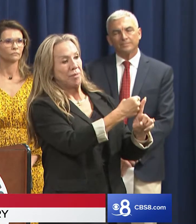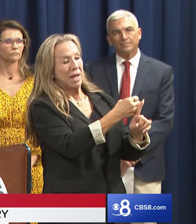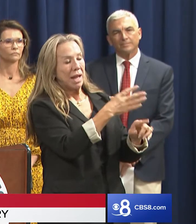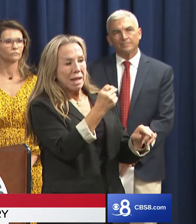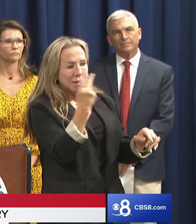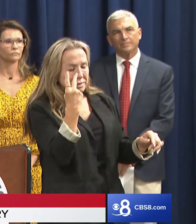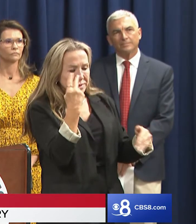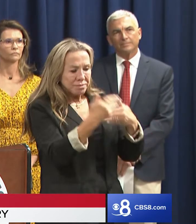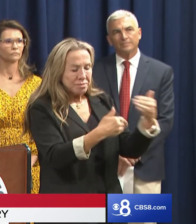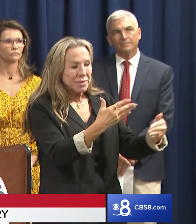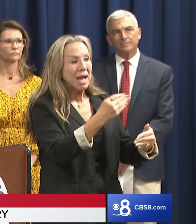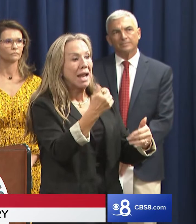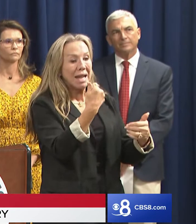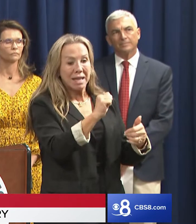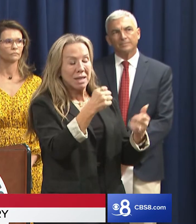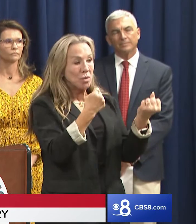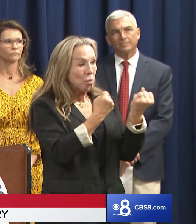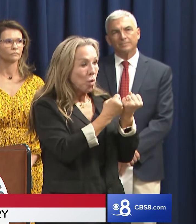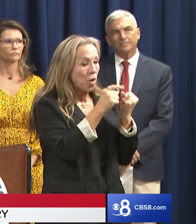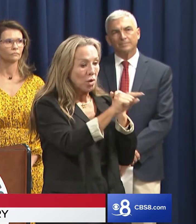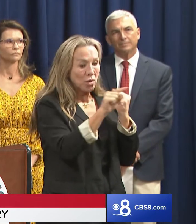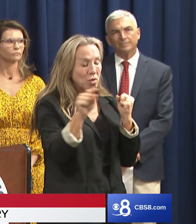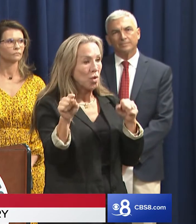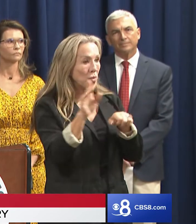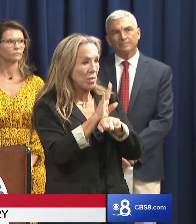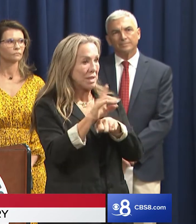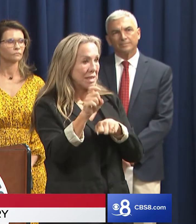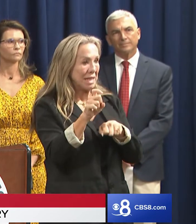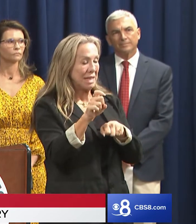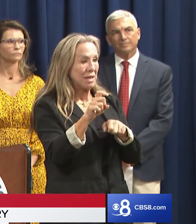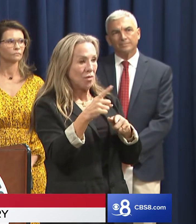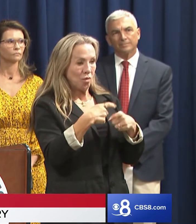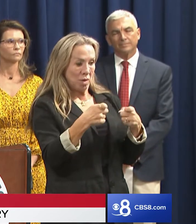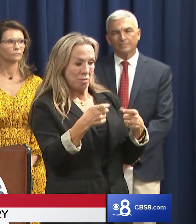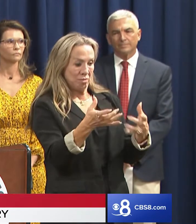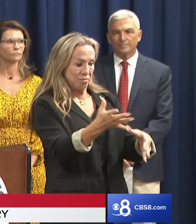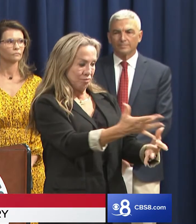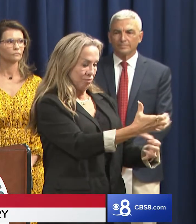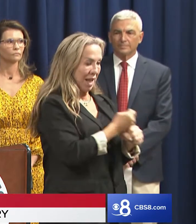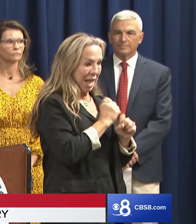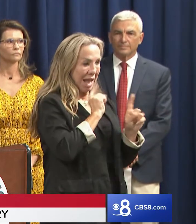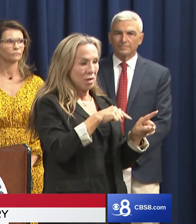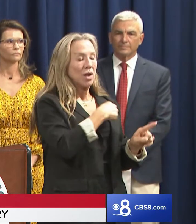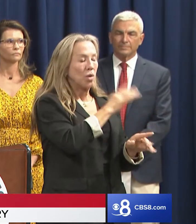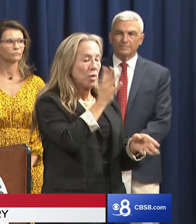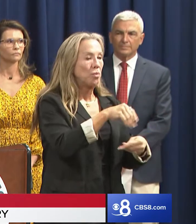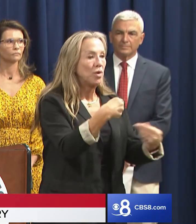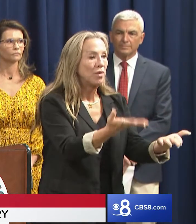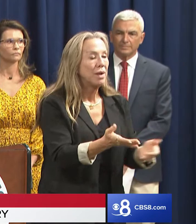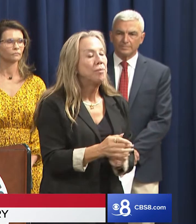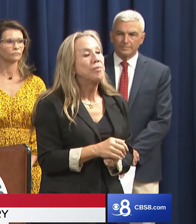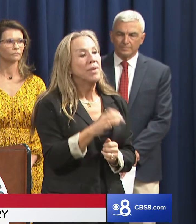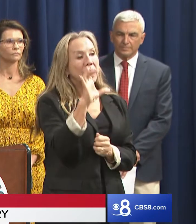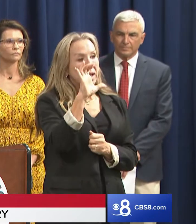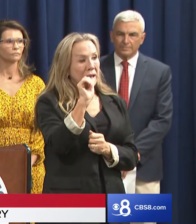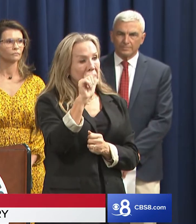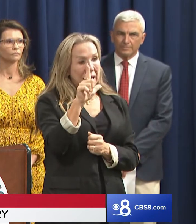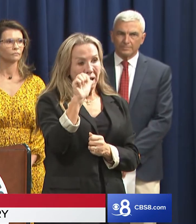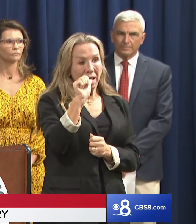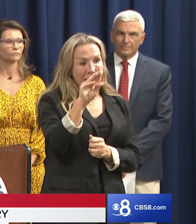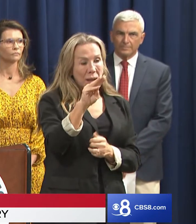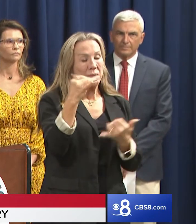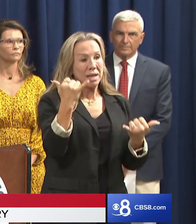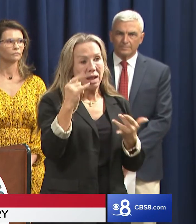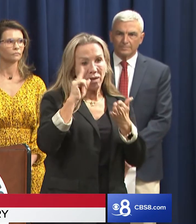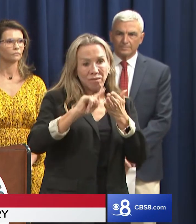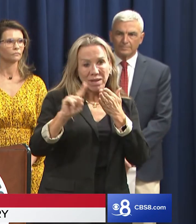follow through with any support that they may need in the response. Cal-Am is conducting an investigation of